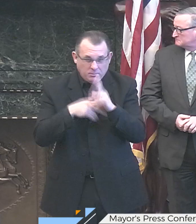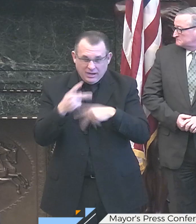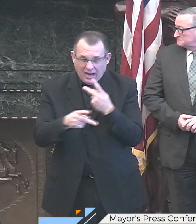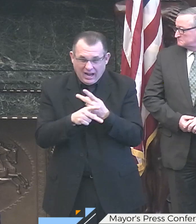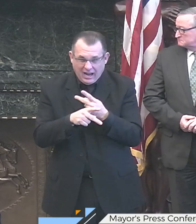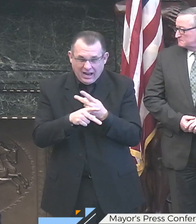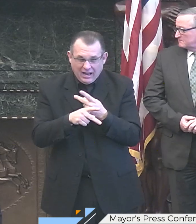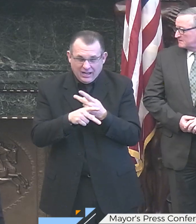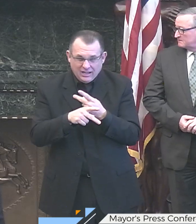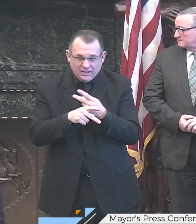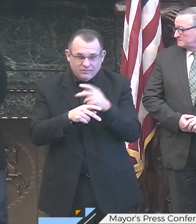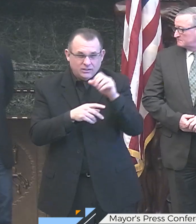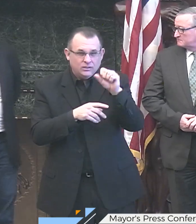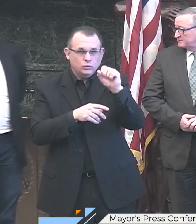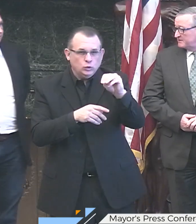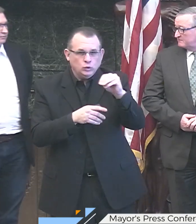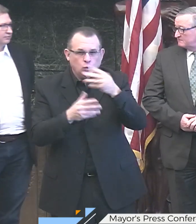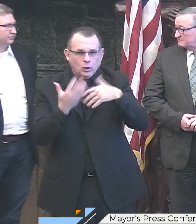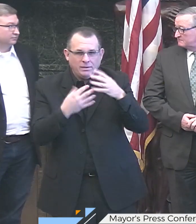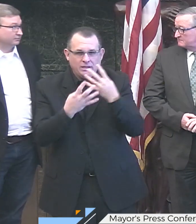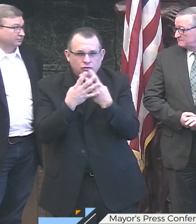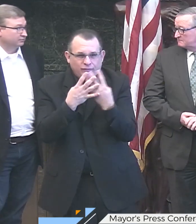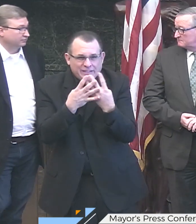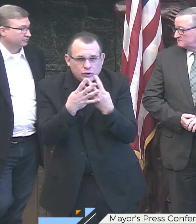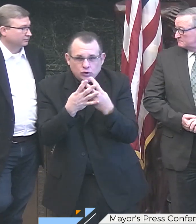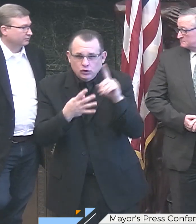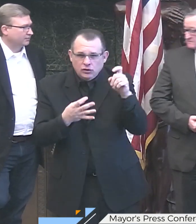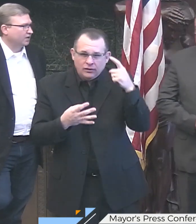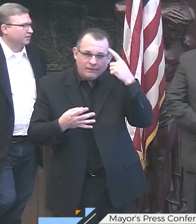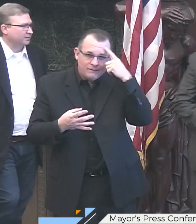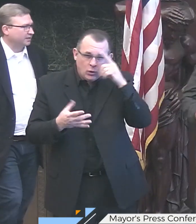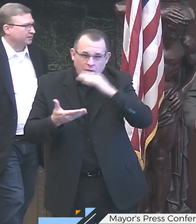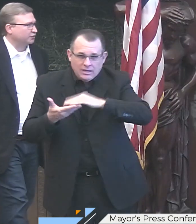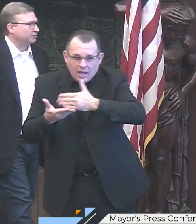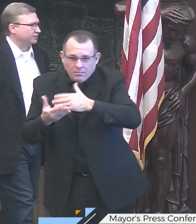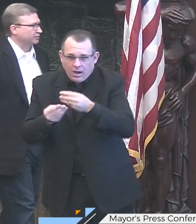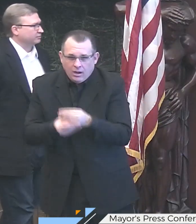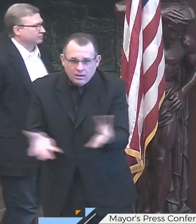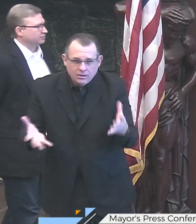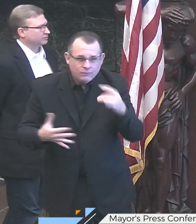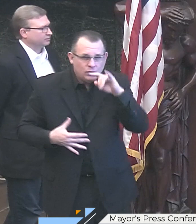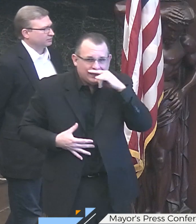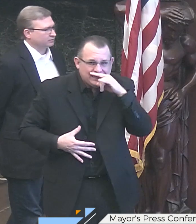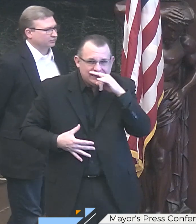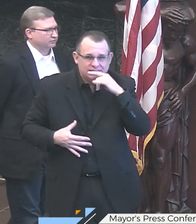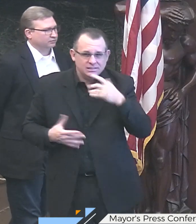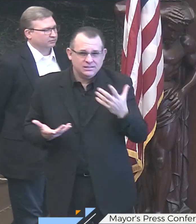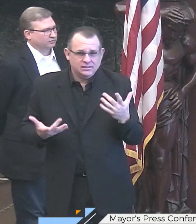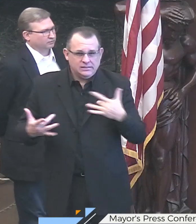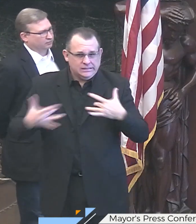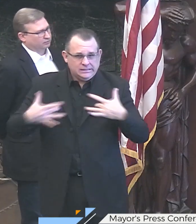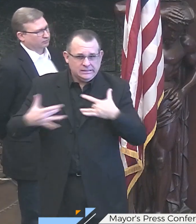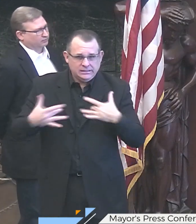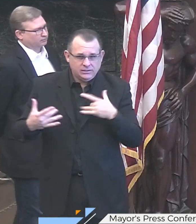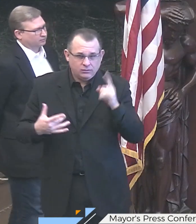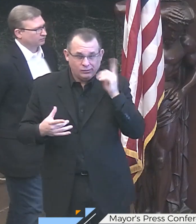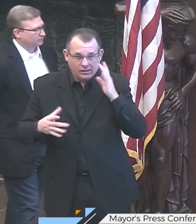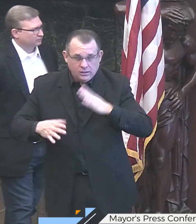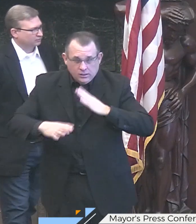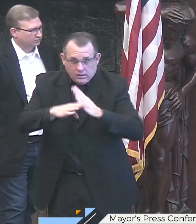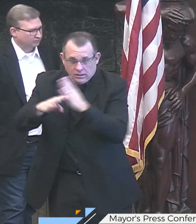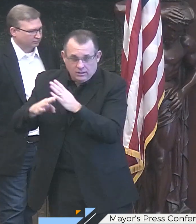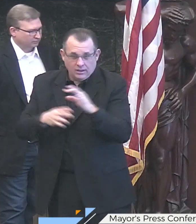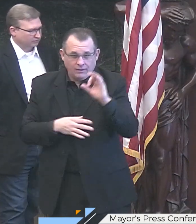the kids? They're kind of concerned about kids being, talked to by adults. And is there any kind